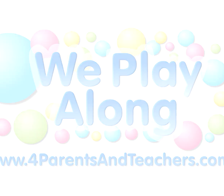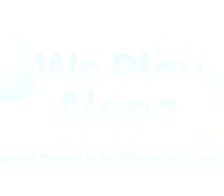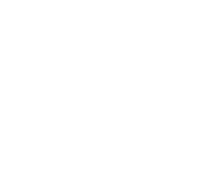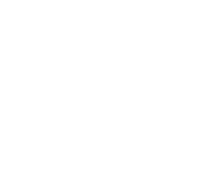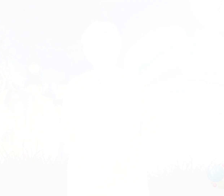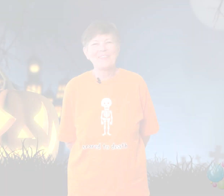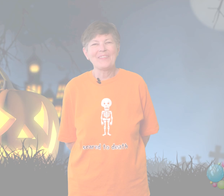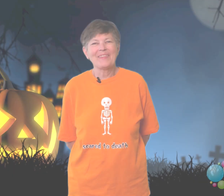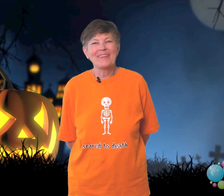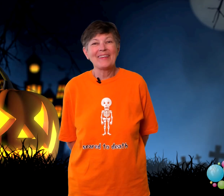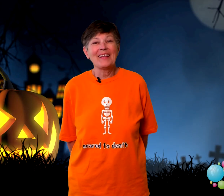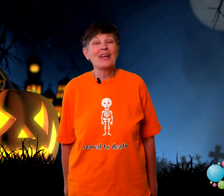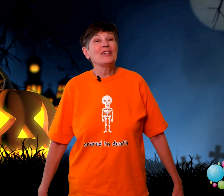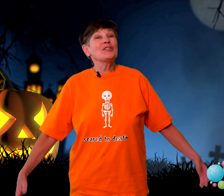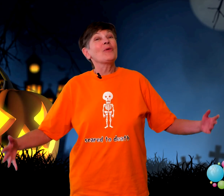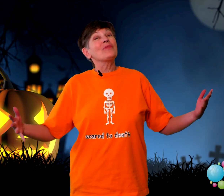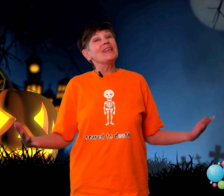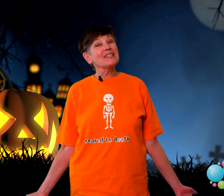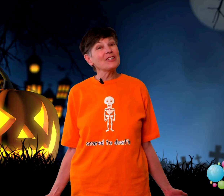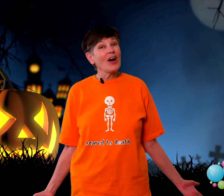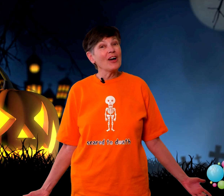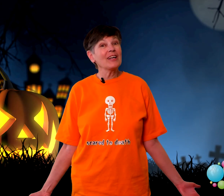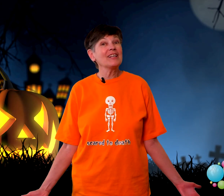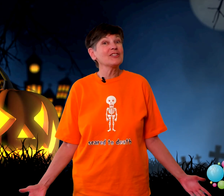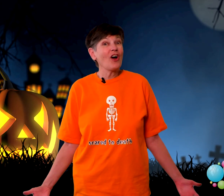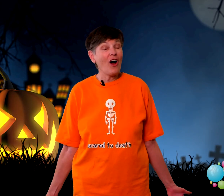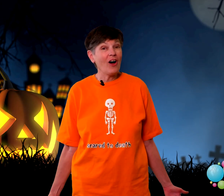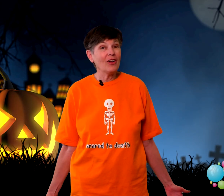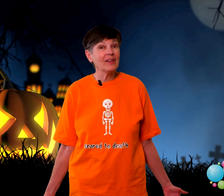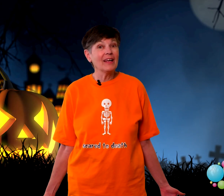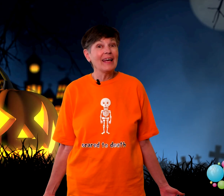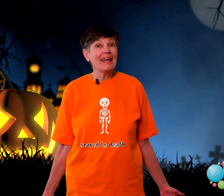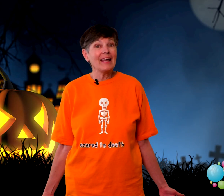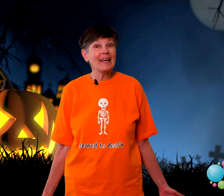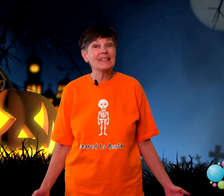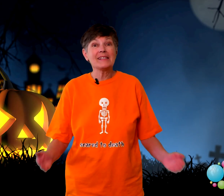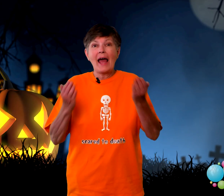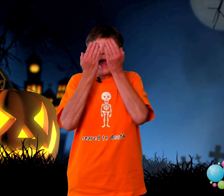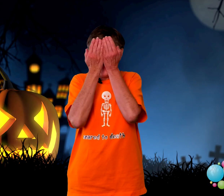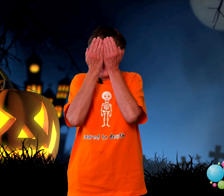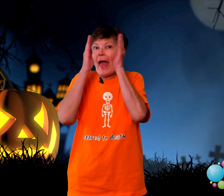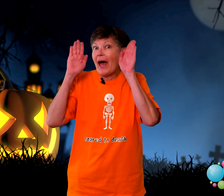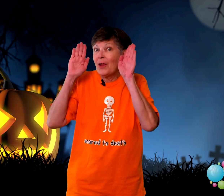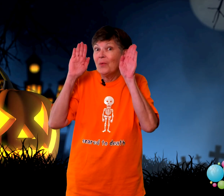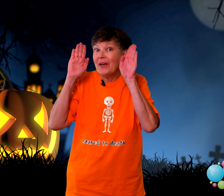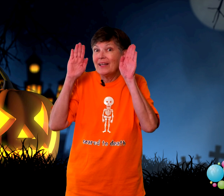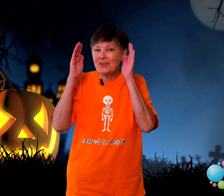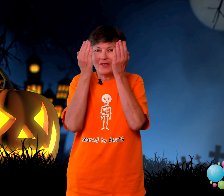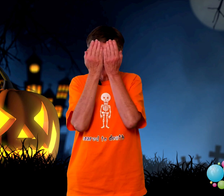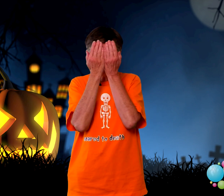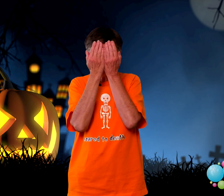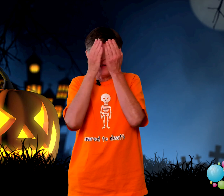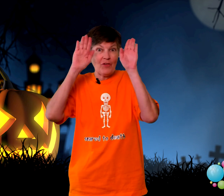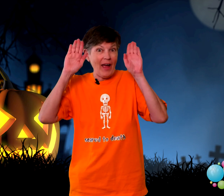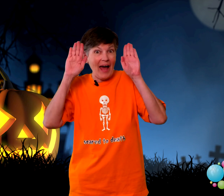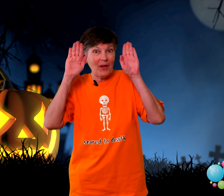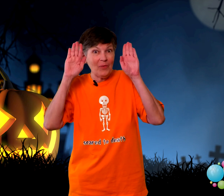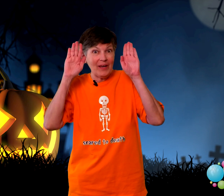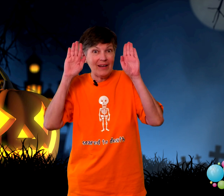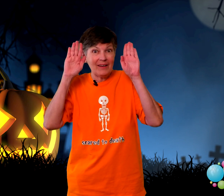too. So this song is called It's Halloween. So this is a sign for Halloween.